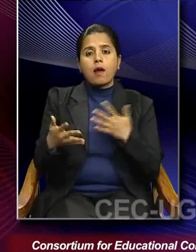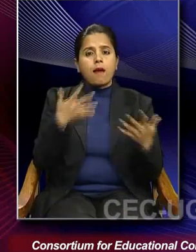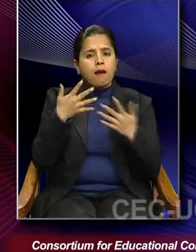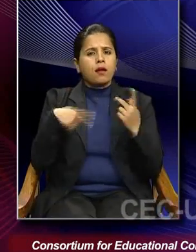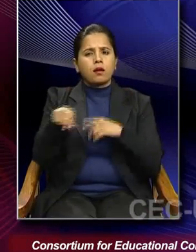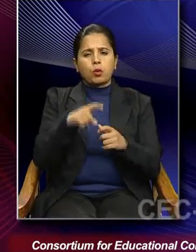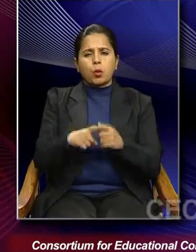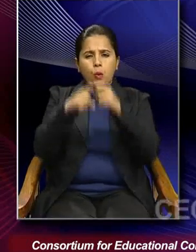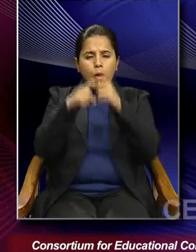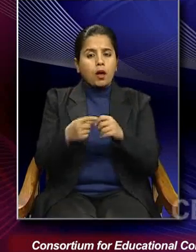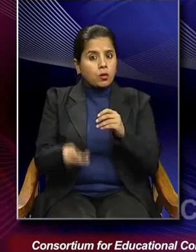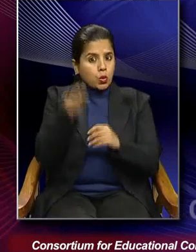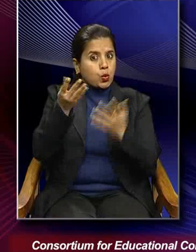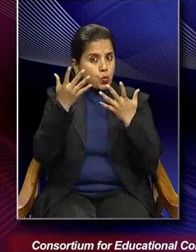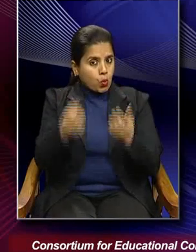quality.